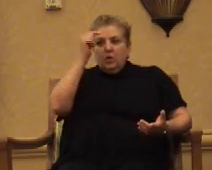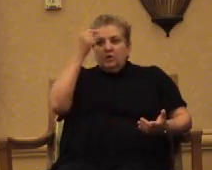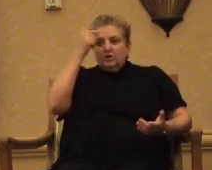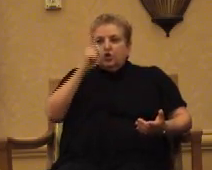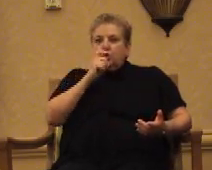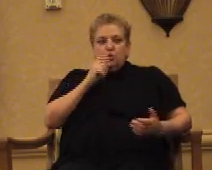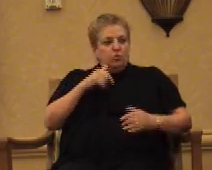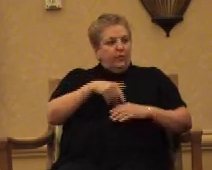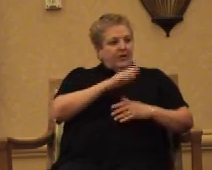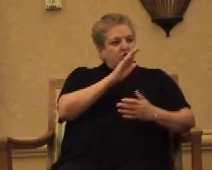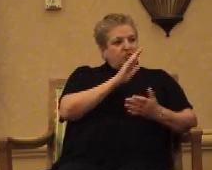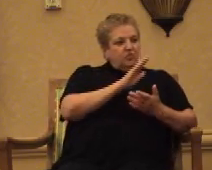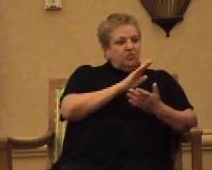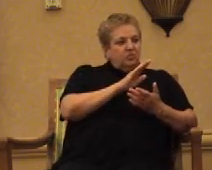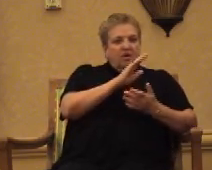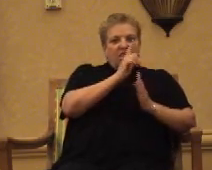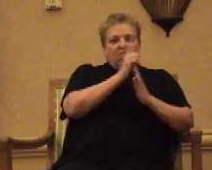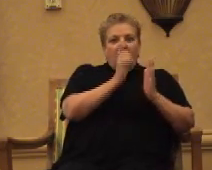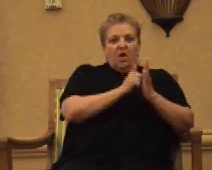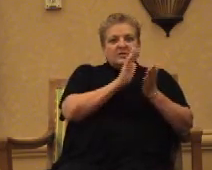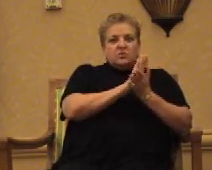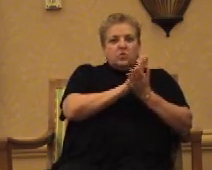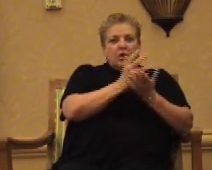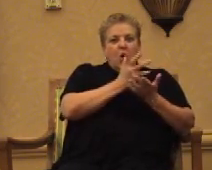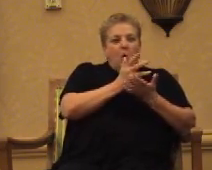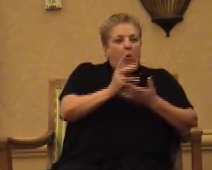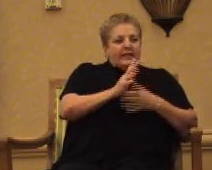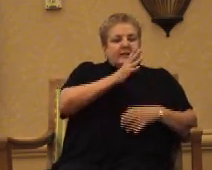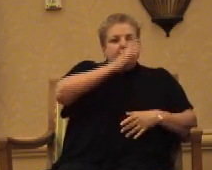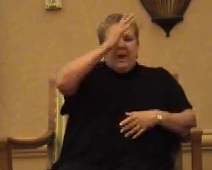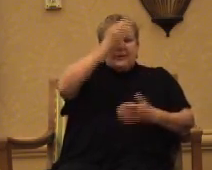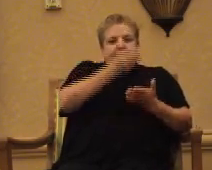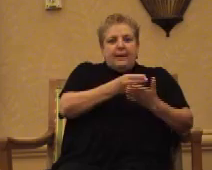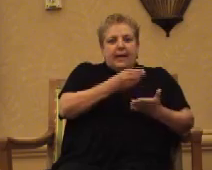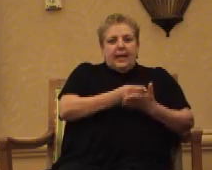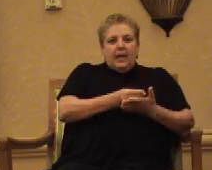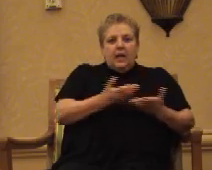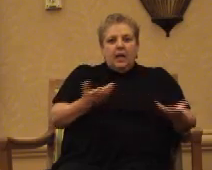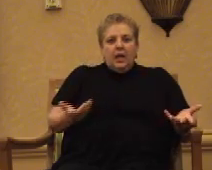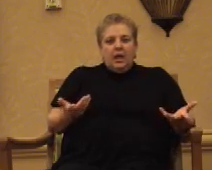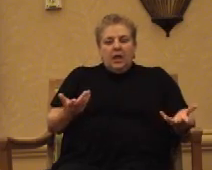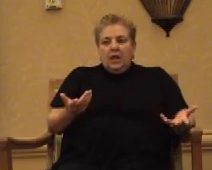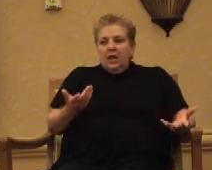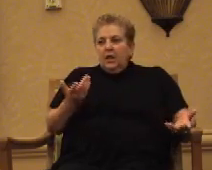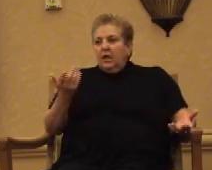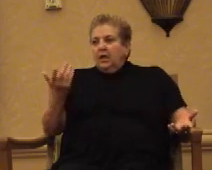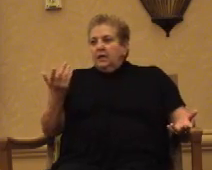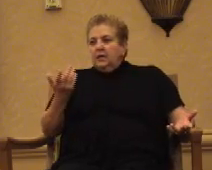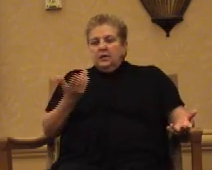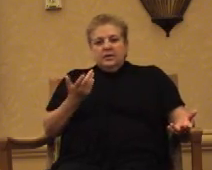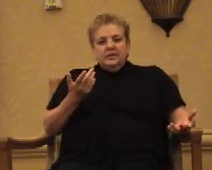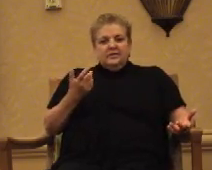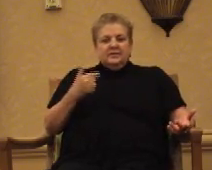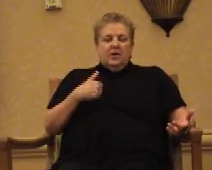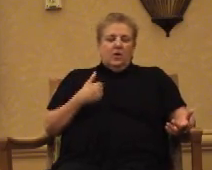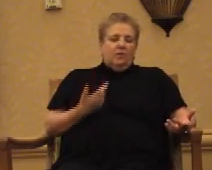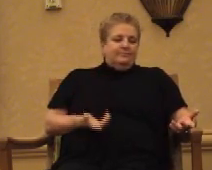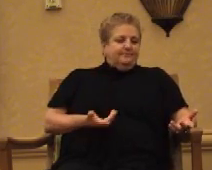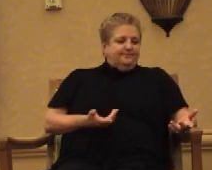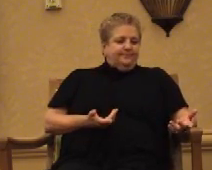and wasted their parents' money and didn't finish. So the covers are pulled. And I was to enter the depressing, sad,